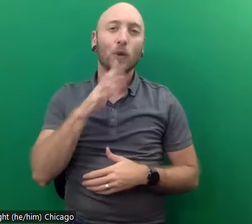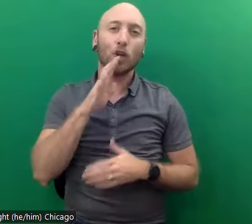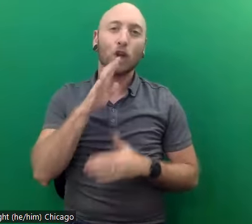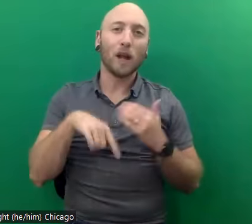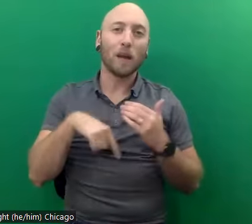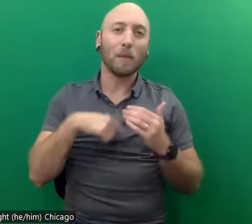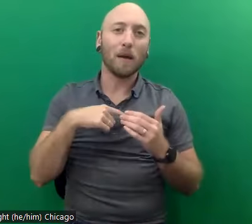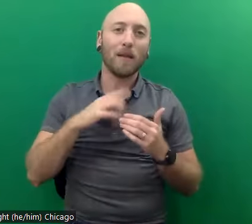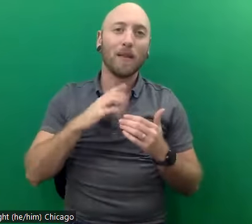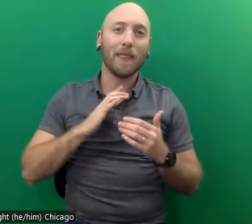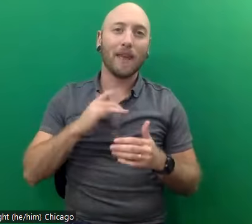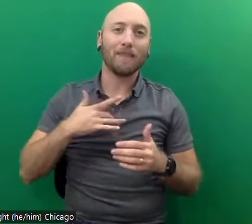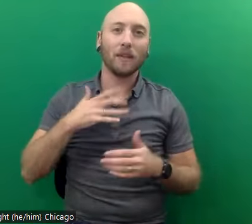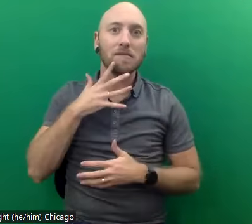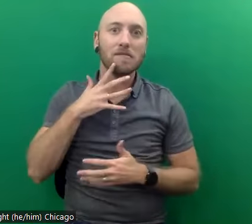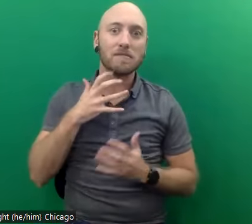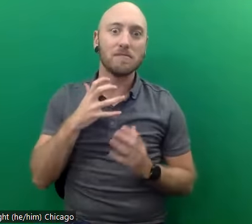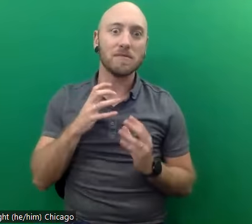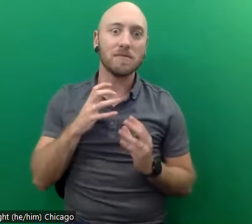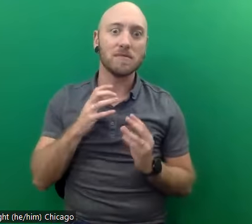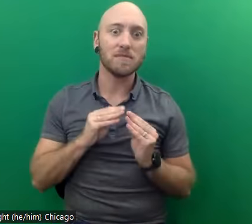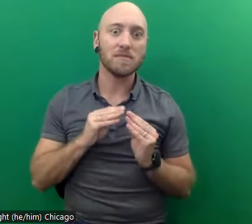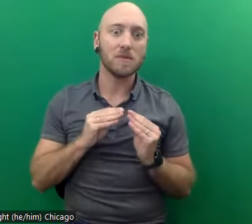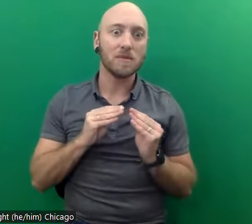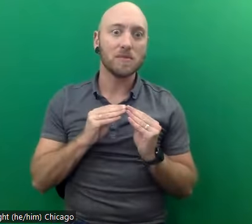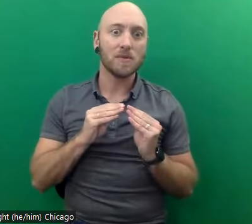more. There was never enough.